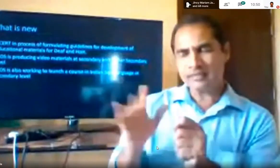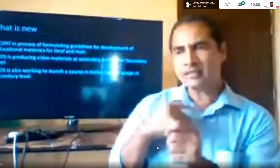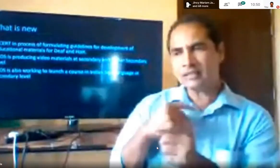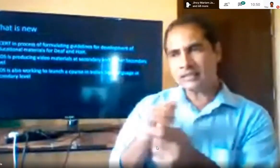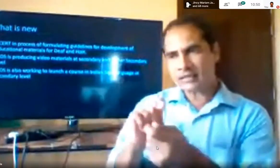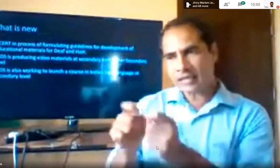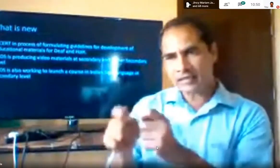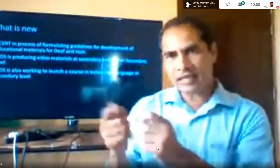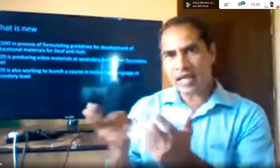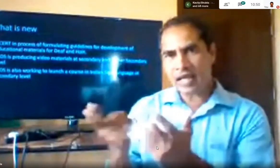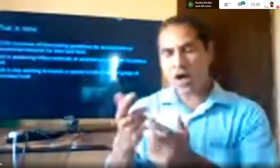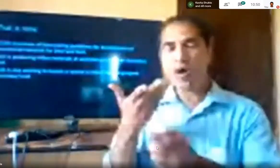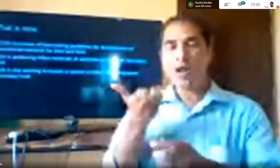deaf people.